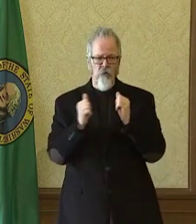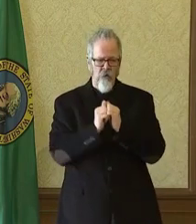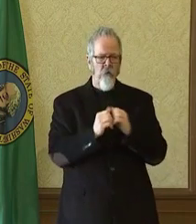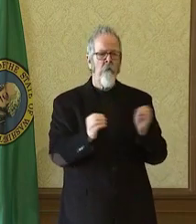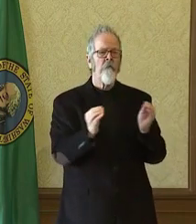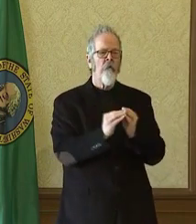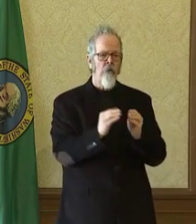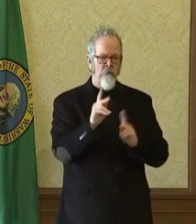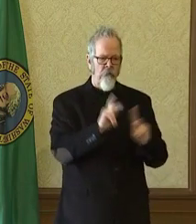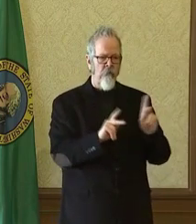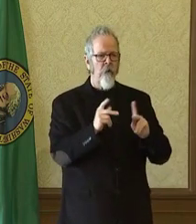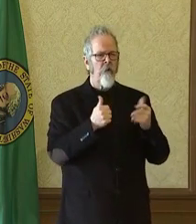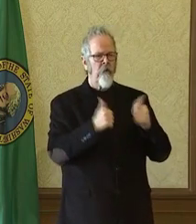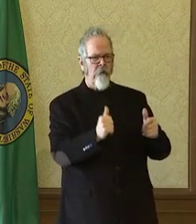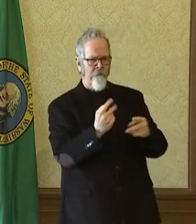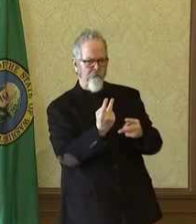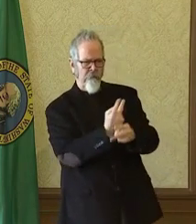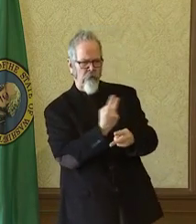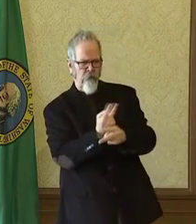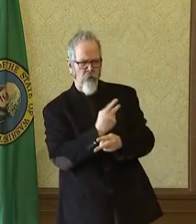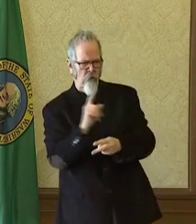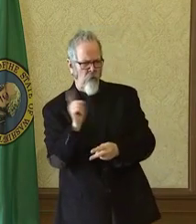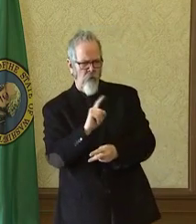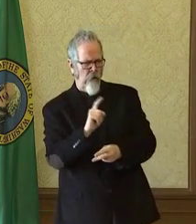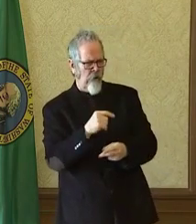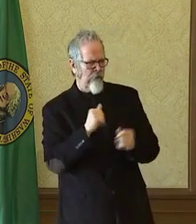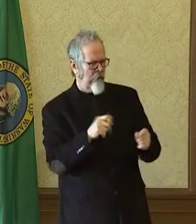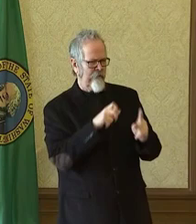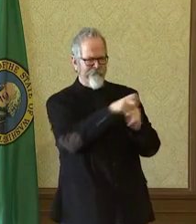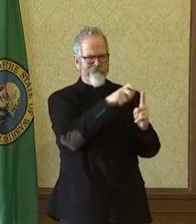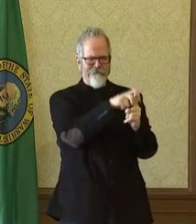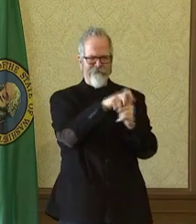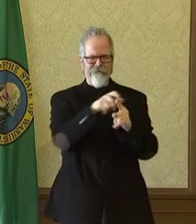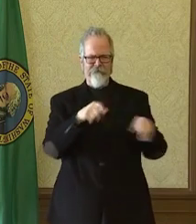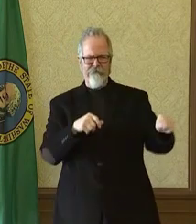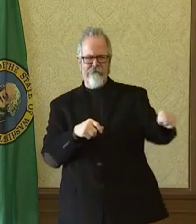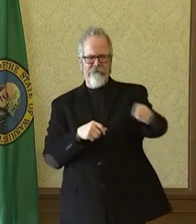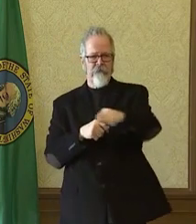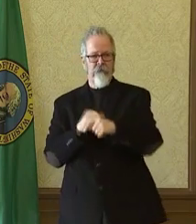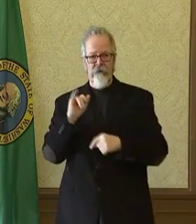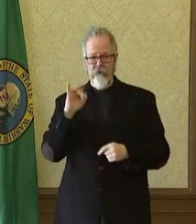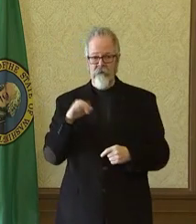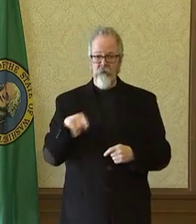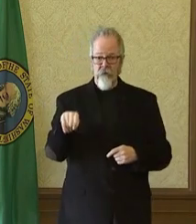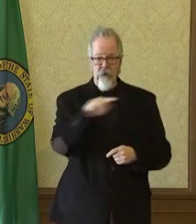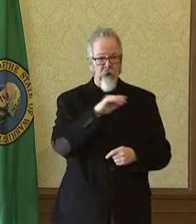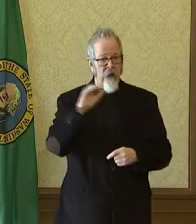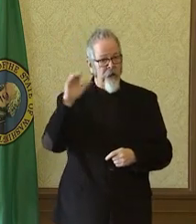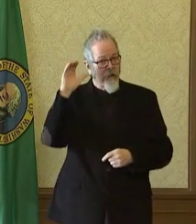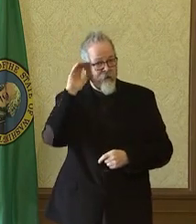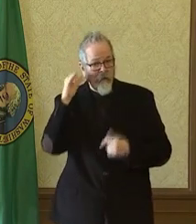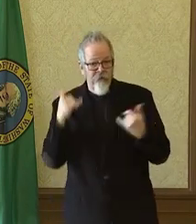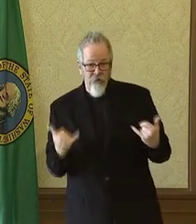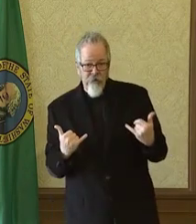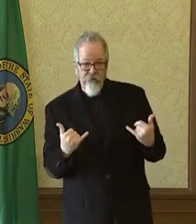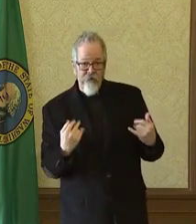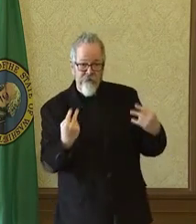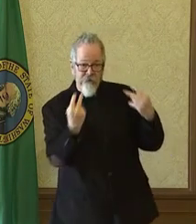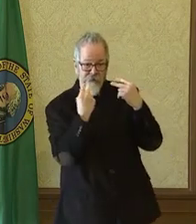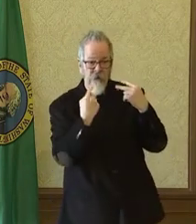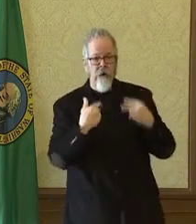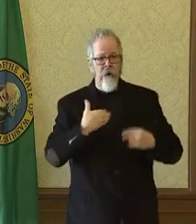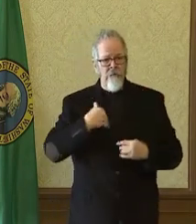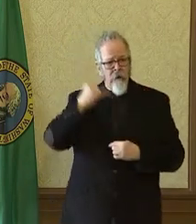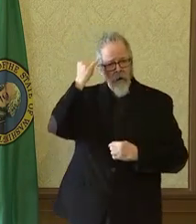if anybody who's listening to this production has any ideas, please let us know. These are critical, and we need